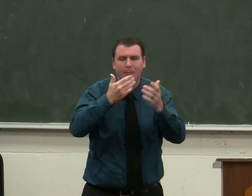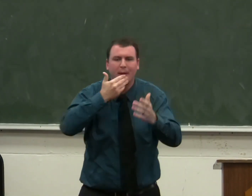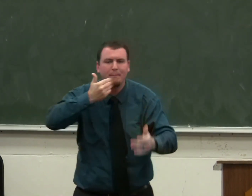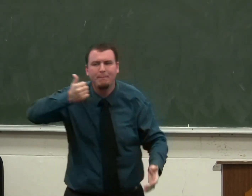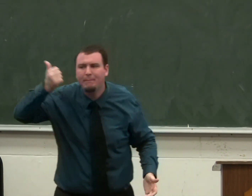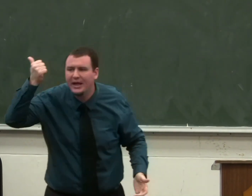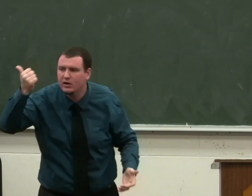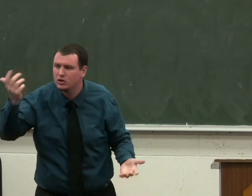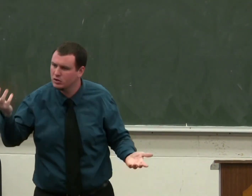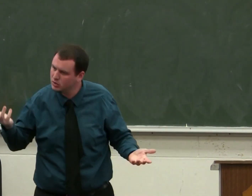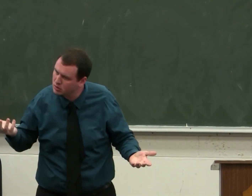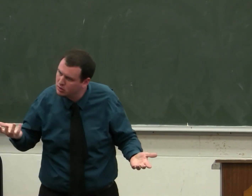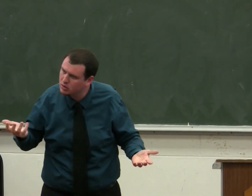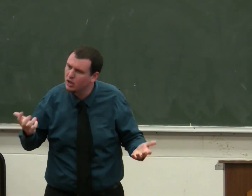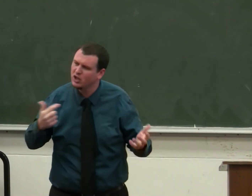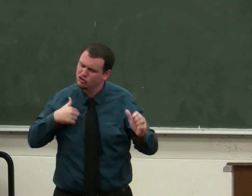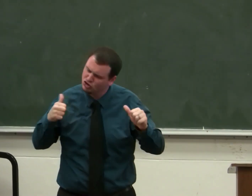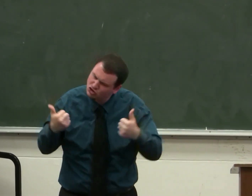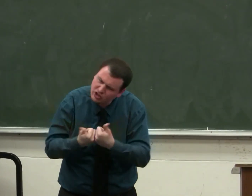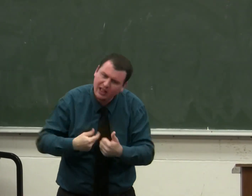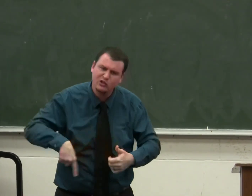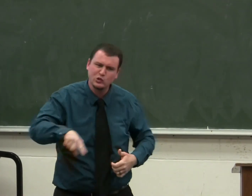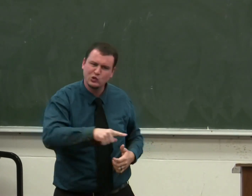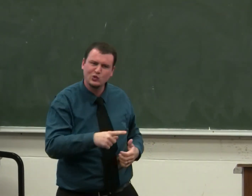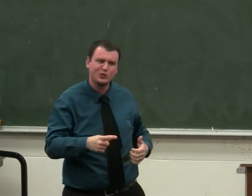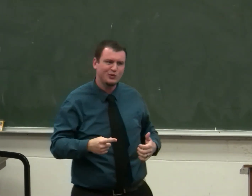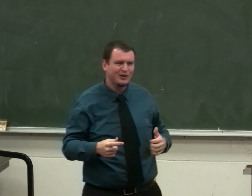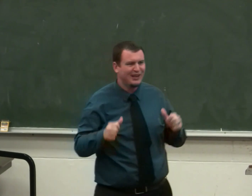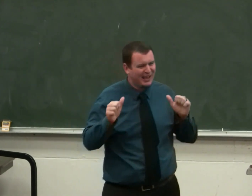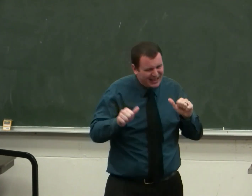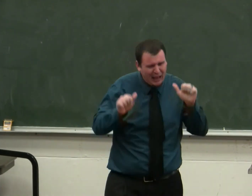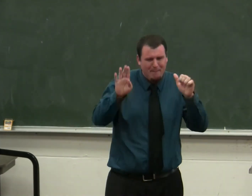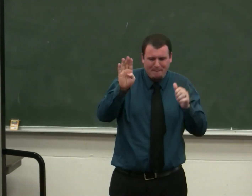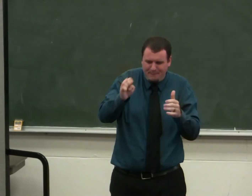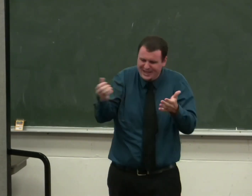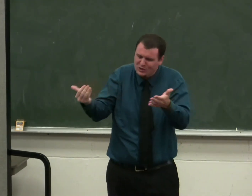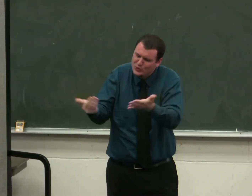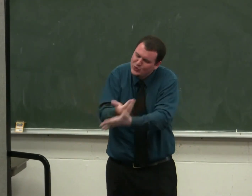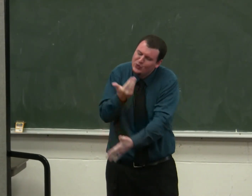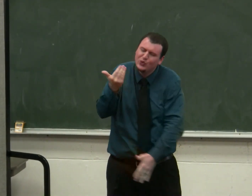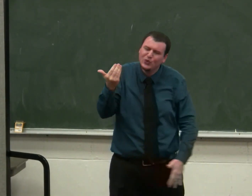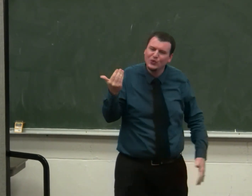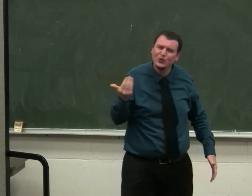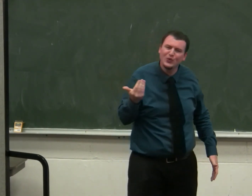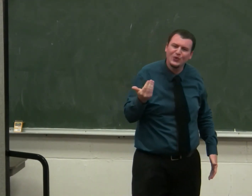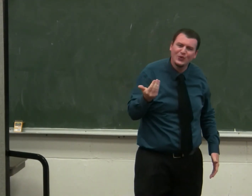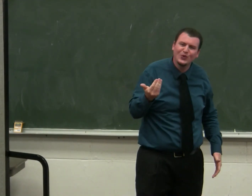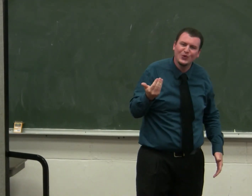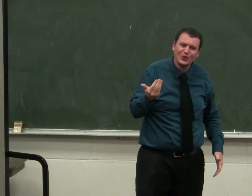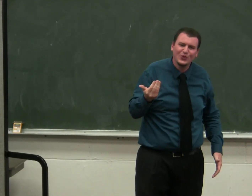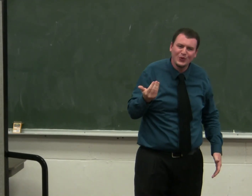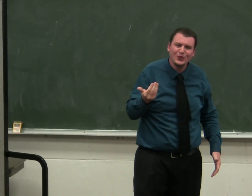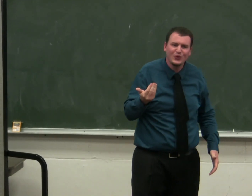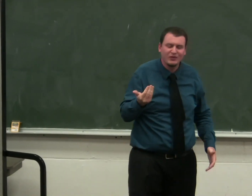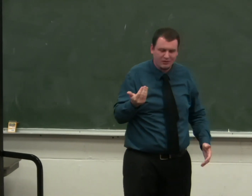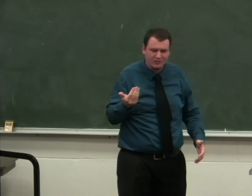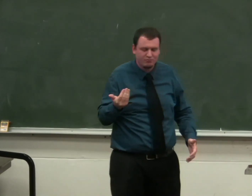Learn. Learn how to change for the better. I challenge you. You can be new.